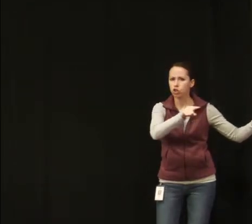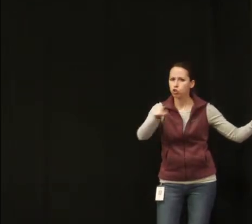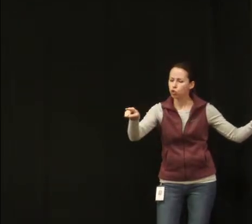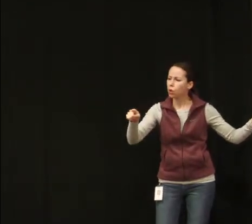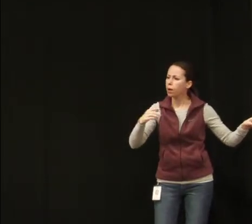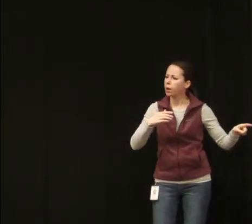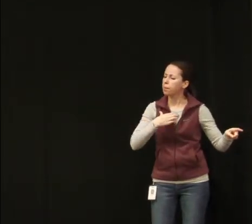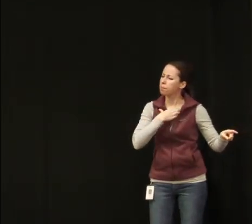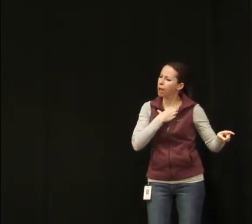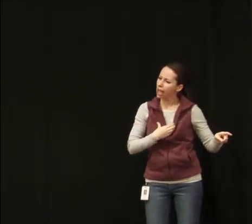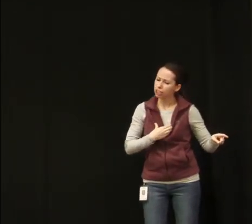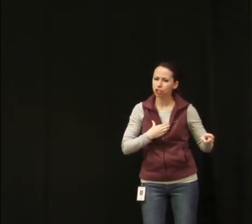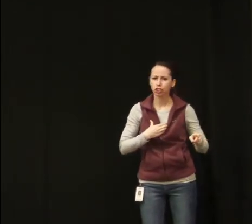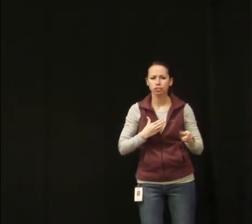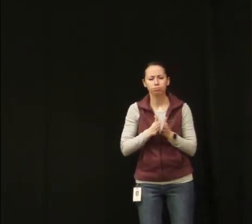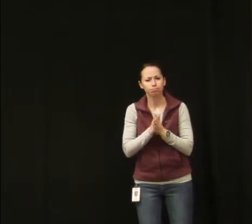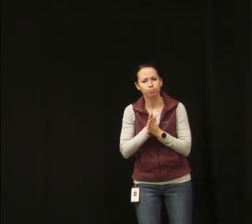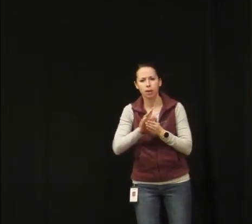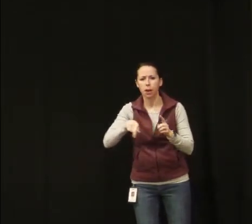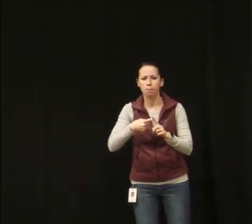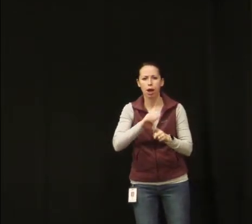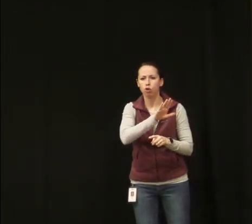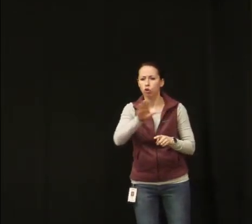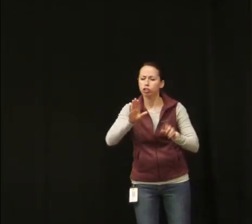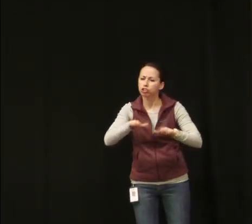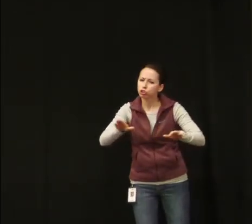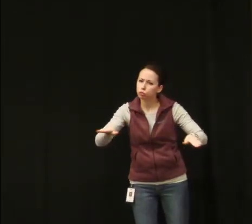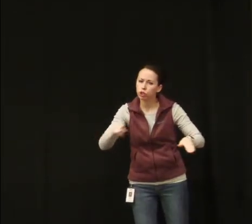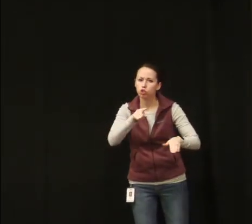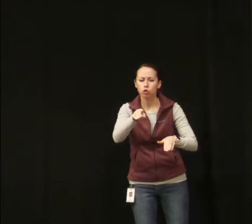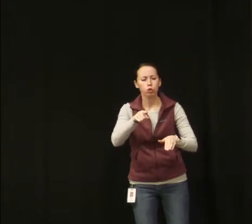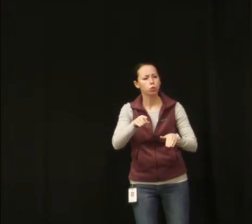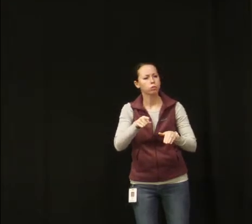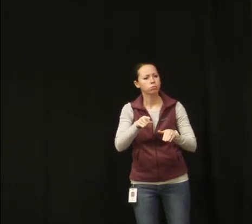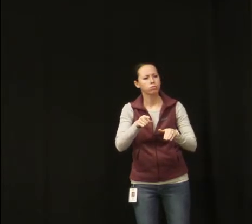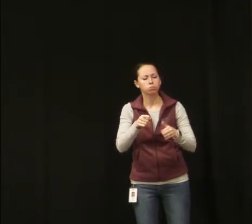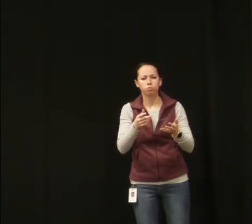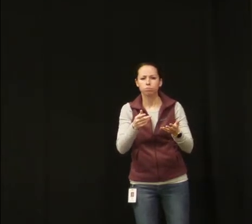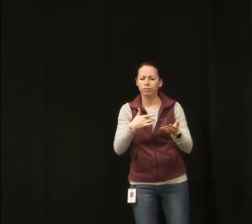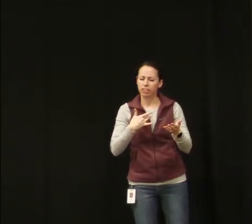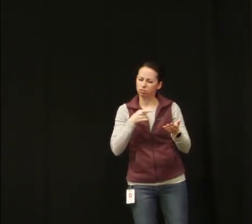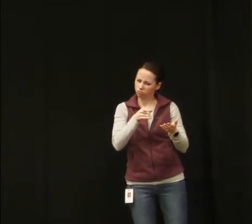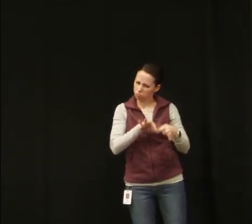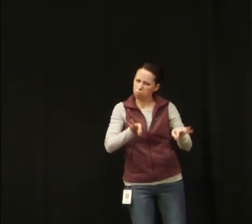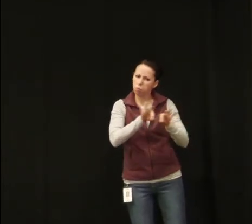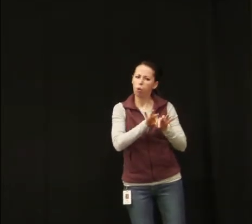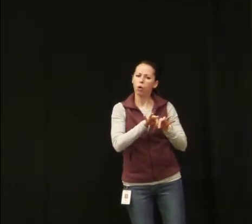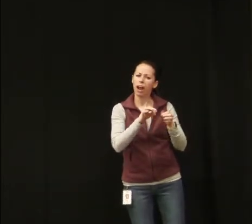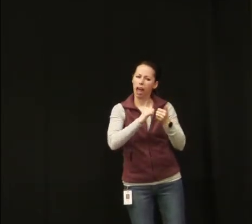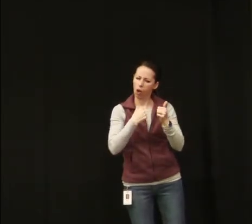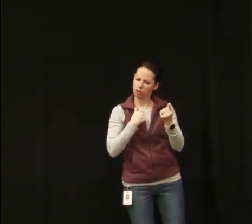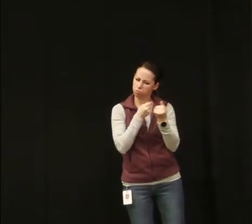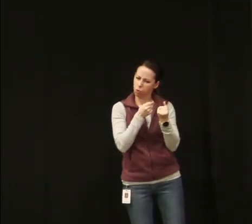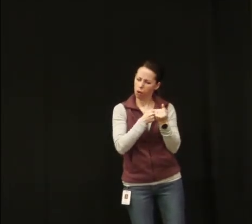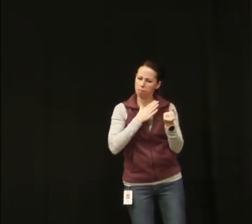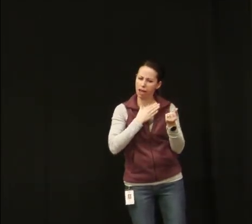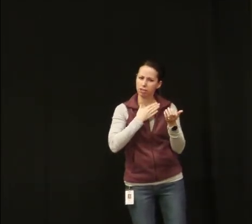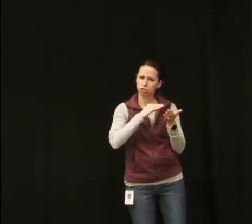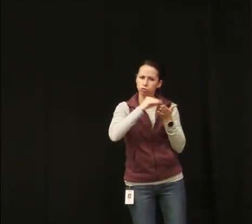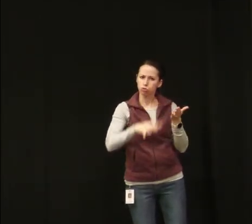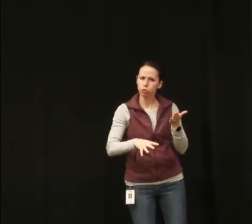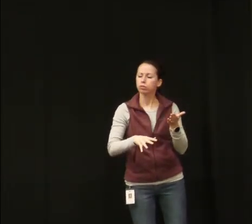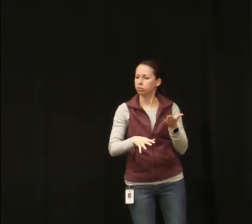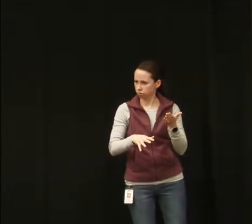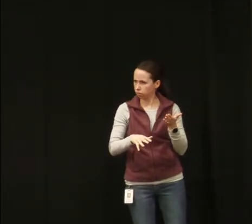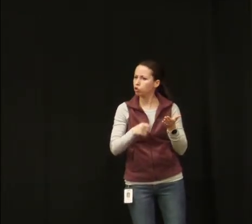your children and about the pieces of the IEP that's gonna support your kids, and you're wanting to figure this out. I appreciate that.